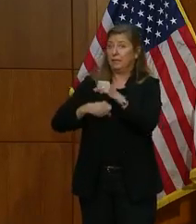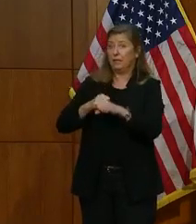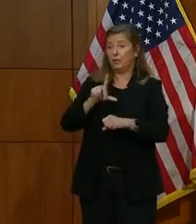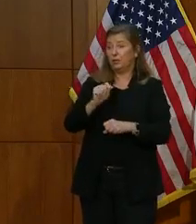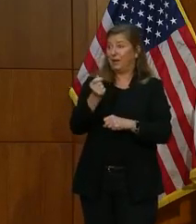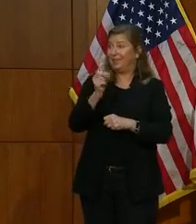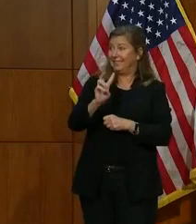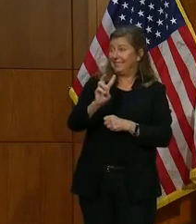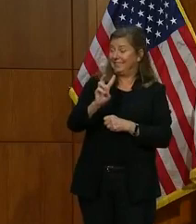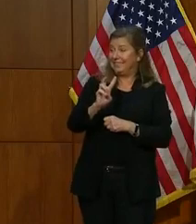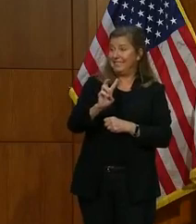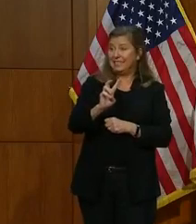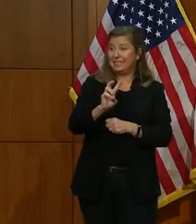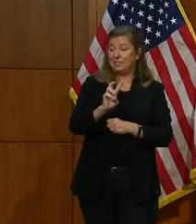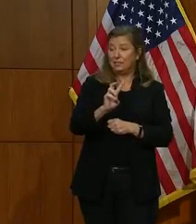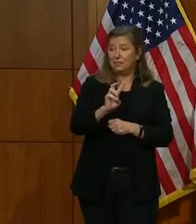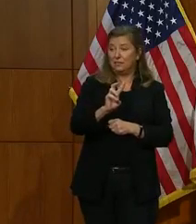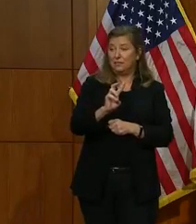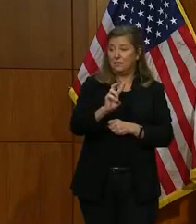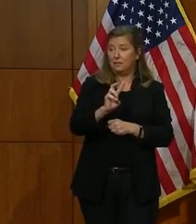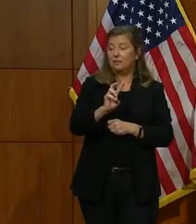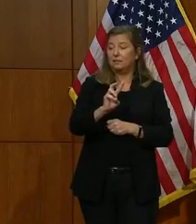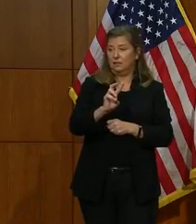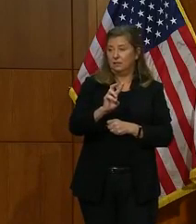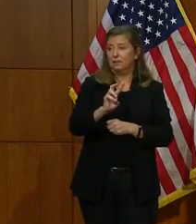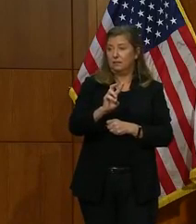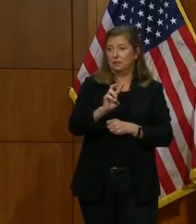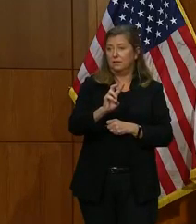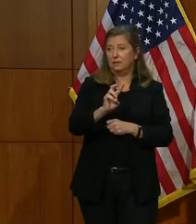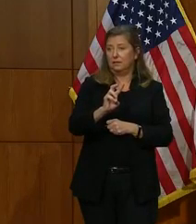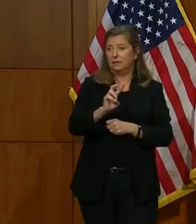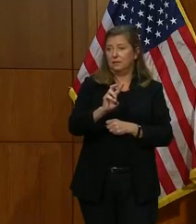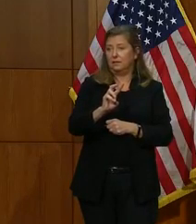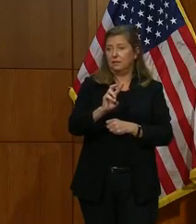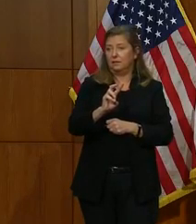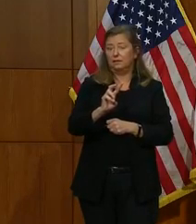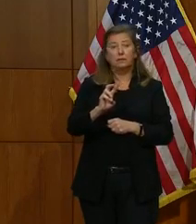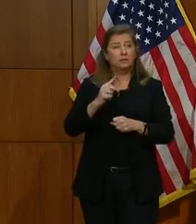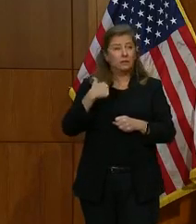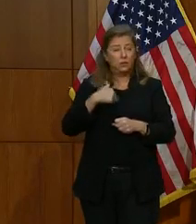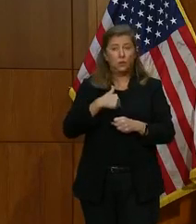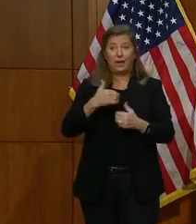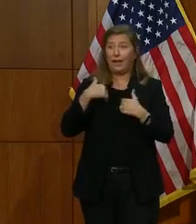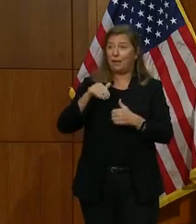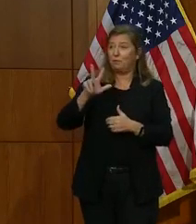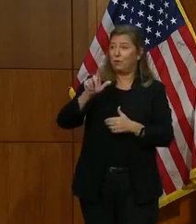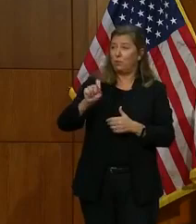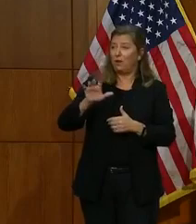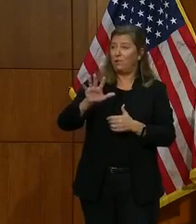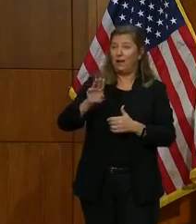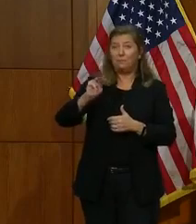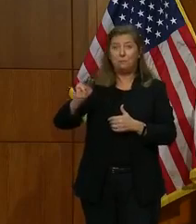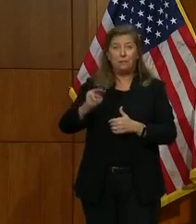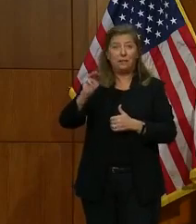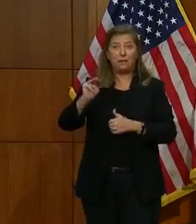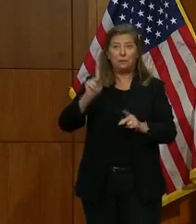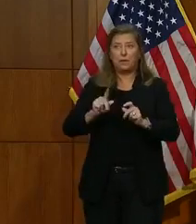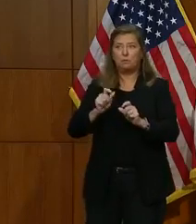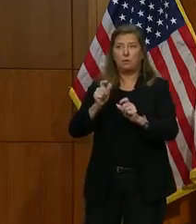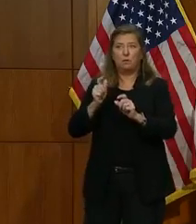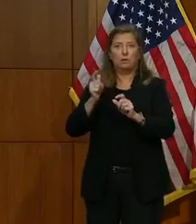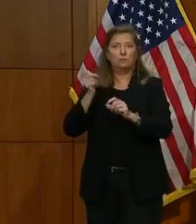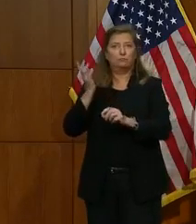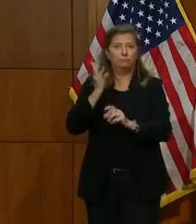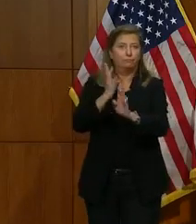2016, the Commonwealth moved 3.5 million voters through the polls